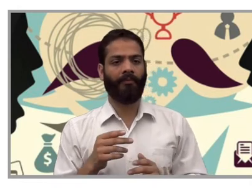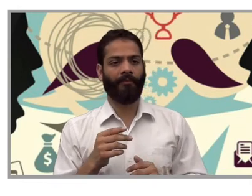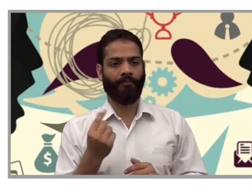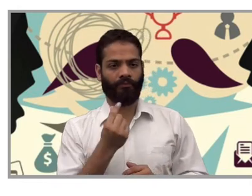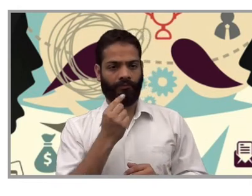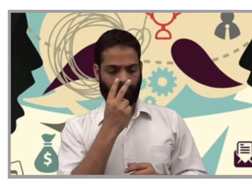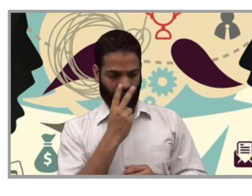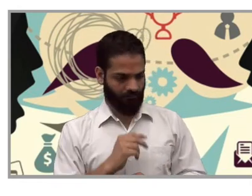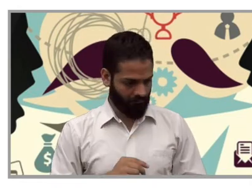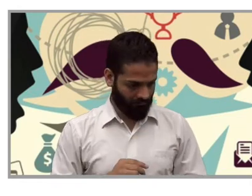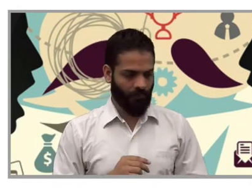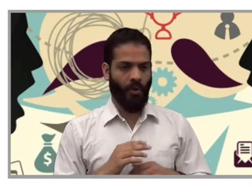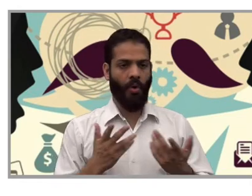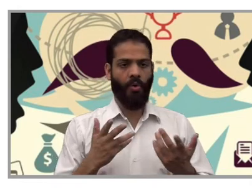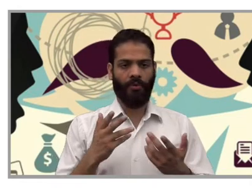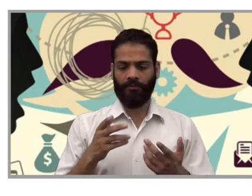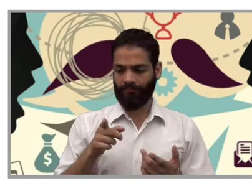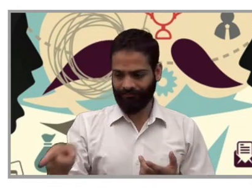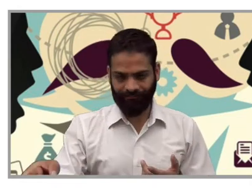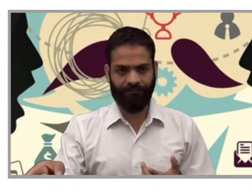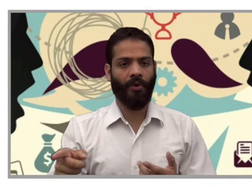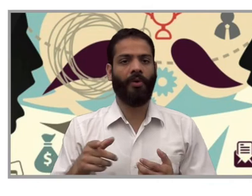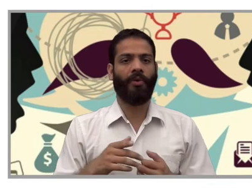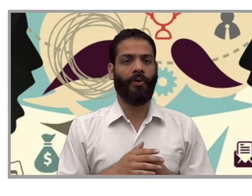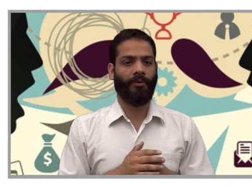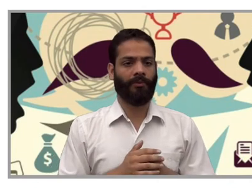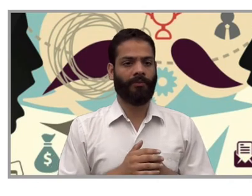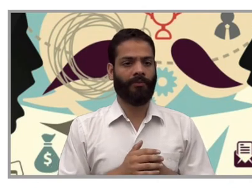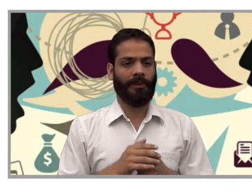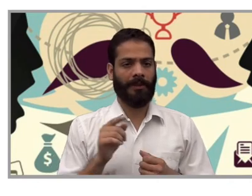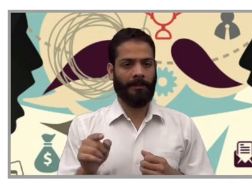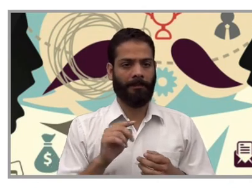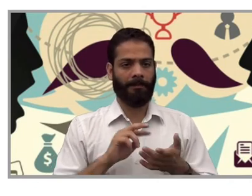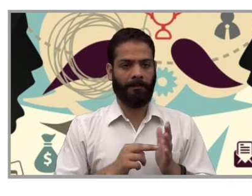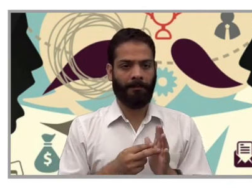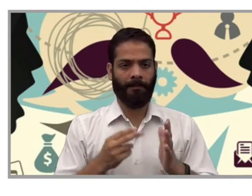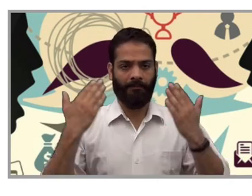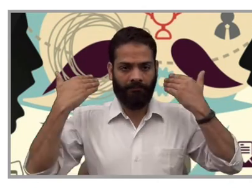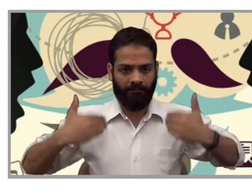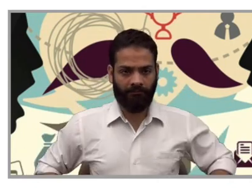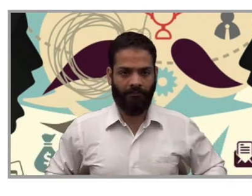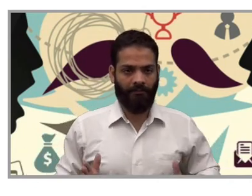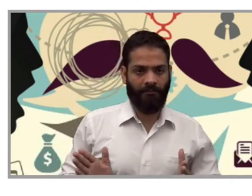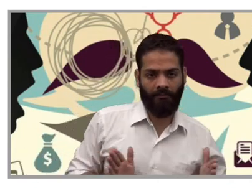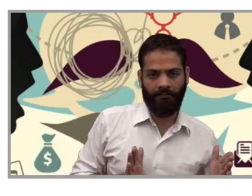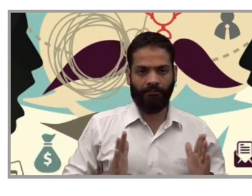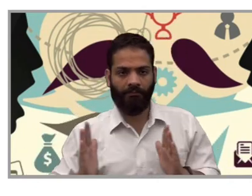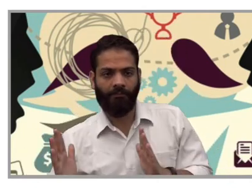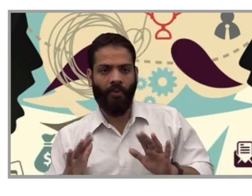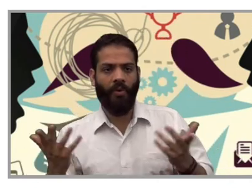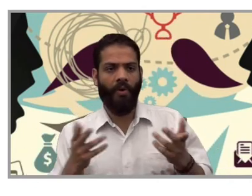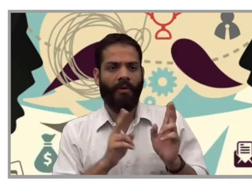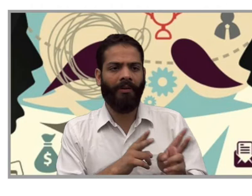indexing or non-manually with the eye gaze or the body orientation in a common observable